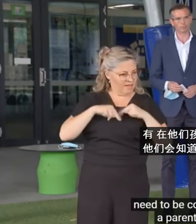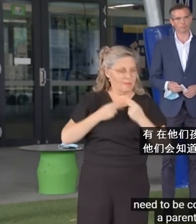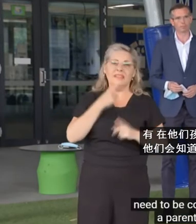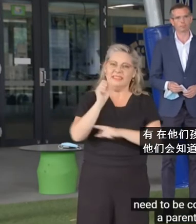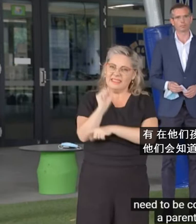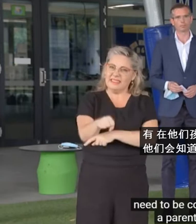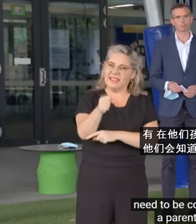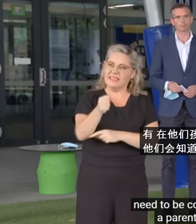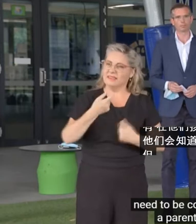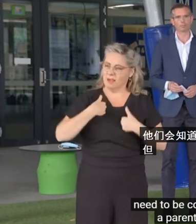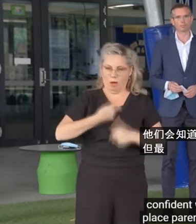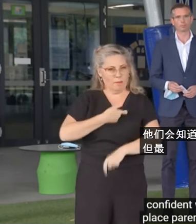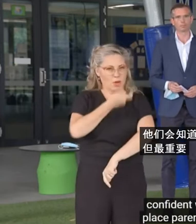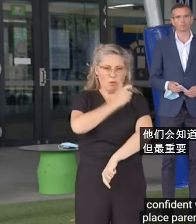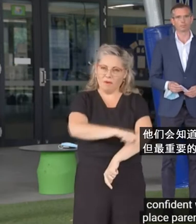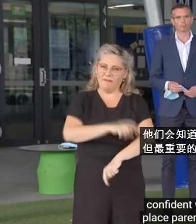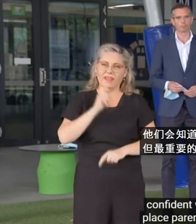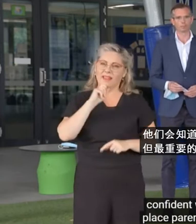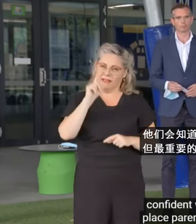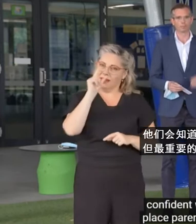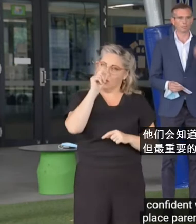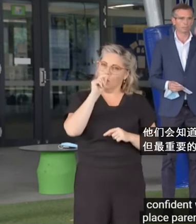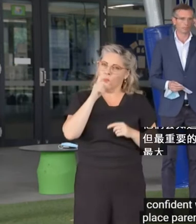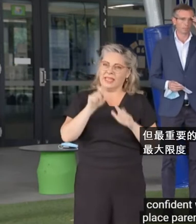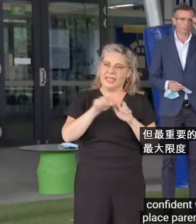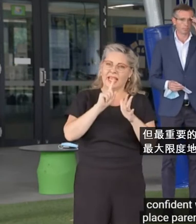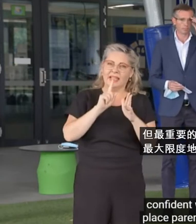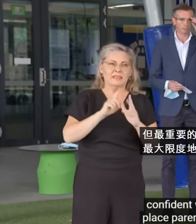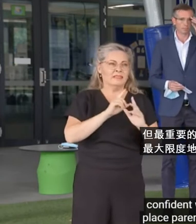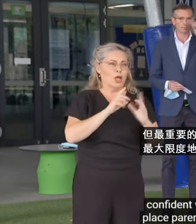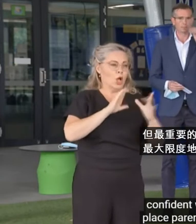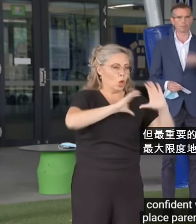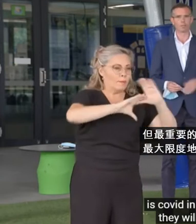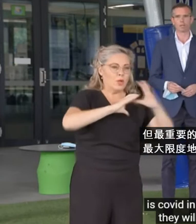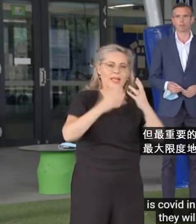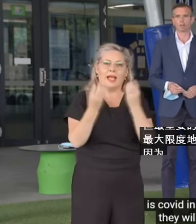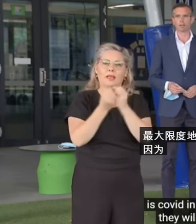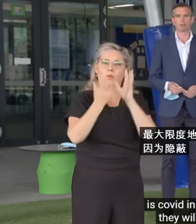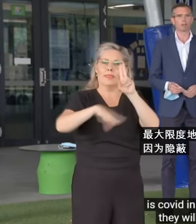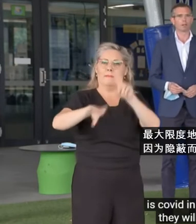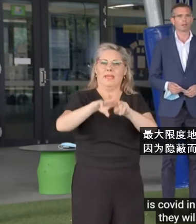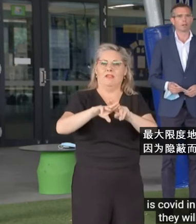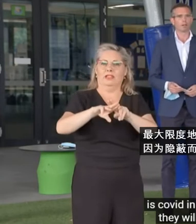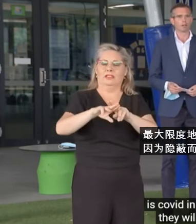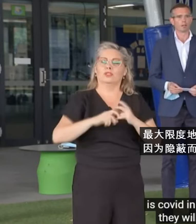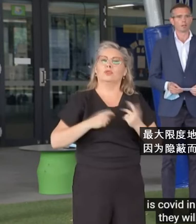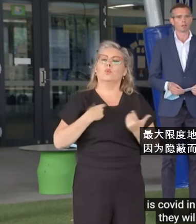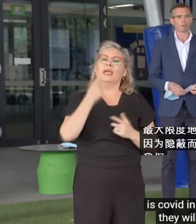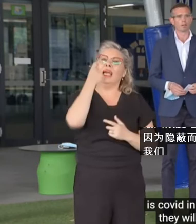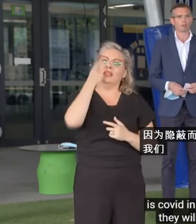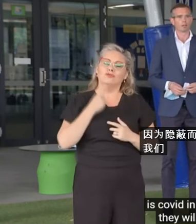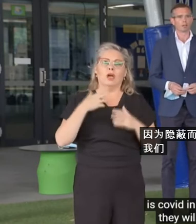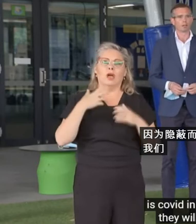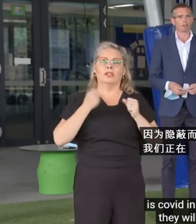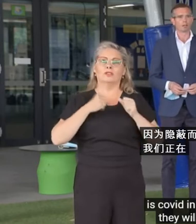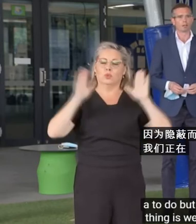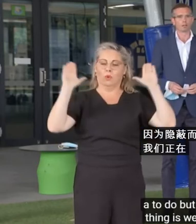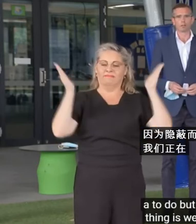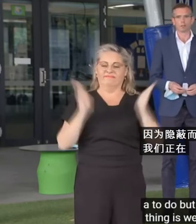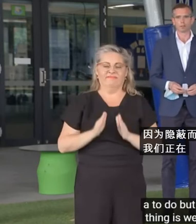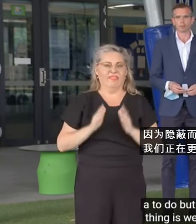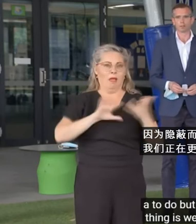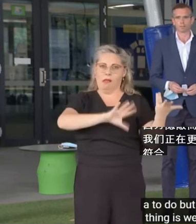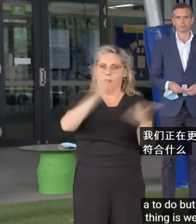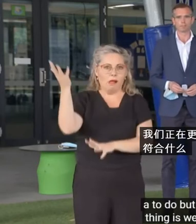know what they need to do. But the most important thing is we are minimising the disruption. We are not having school closures due to COVID anymore. We are